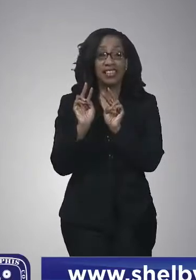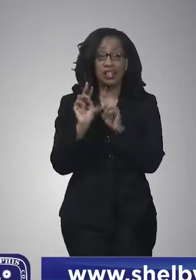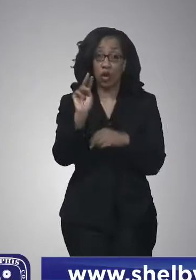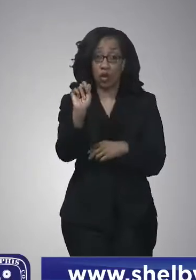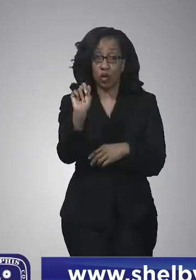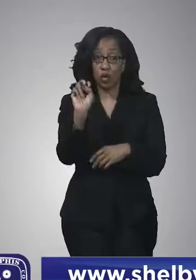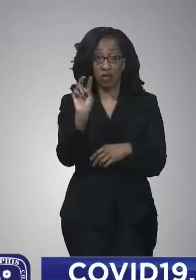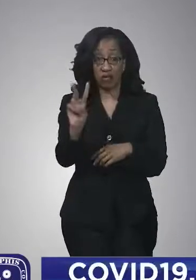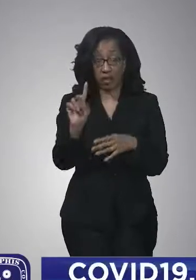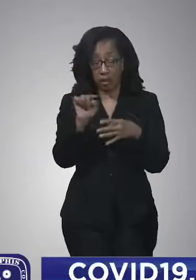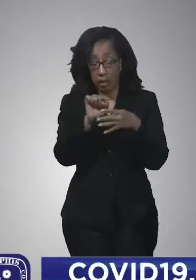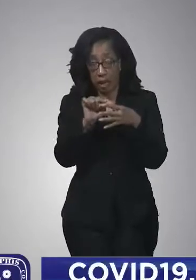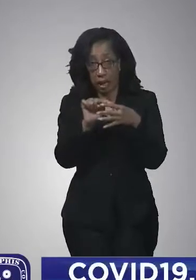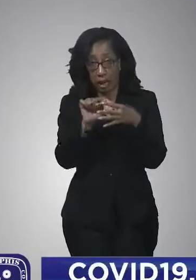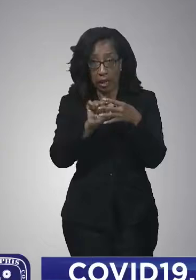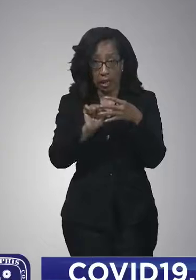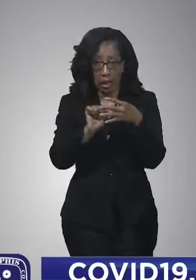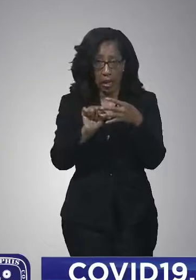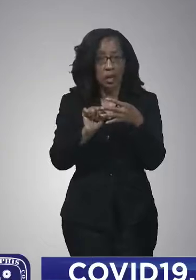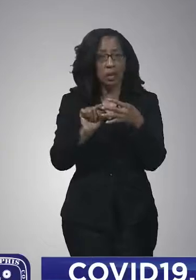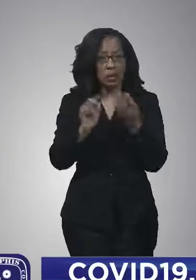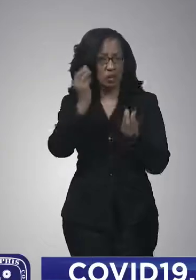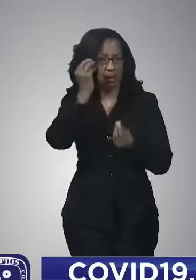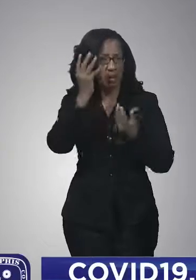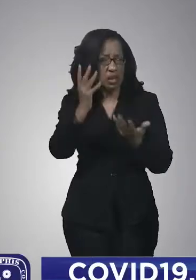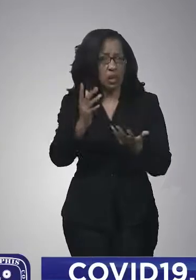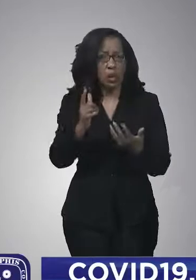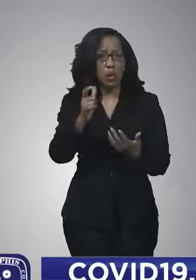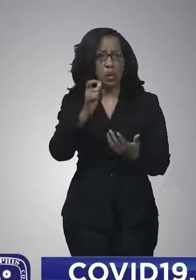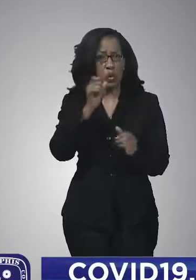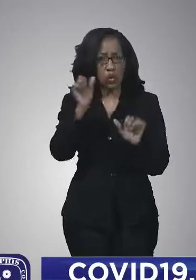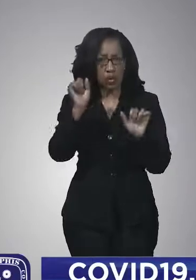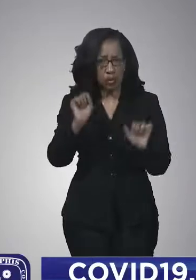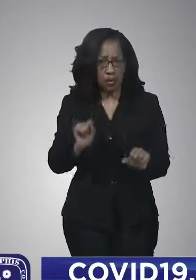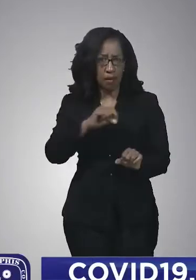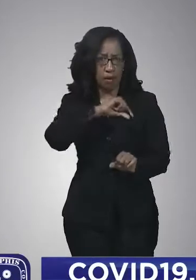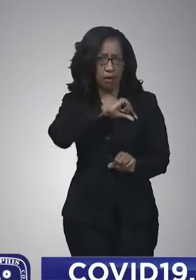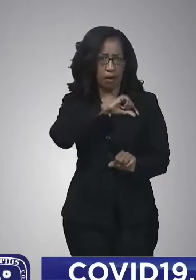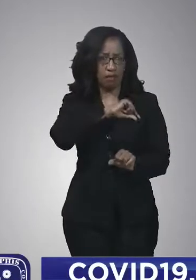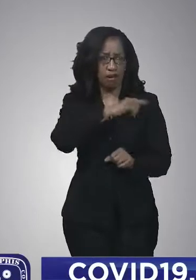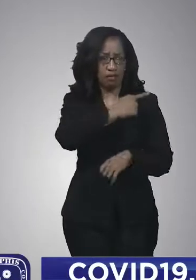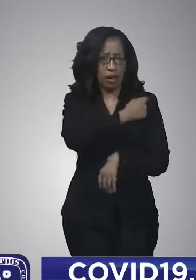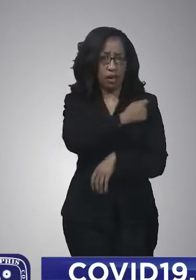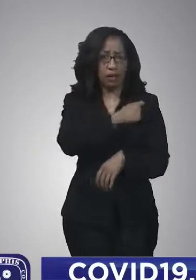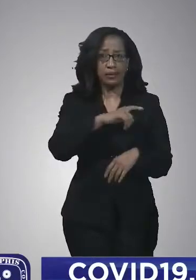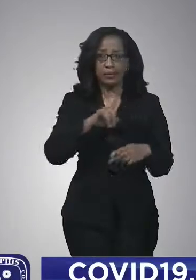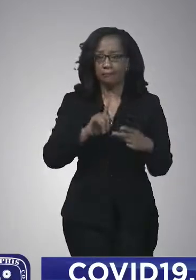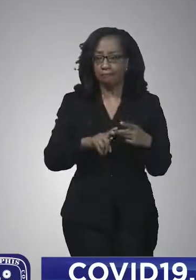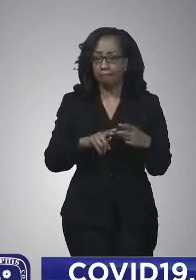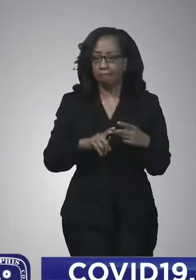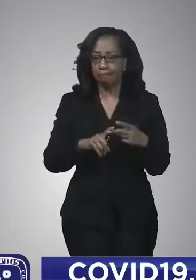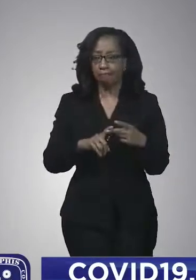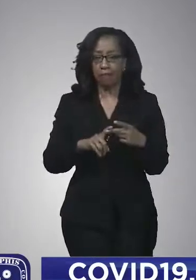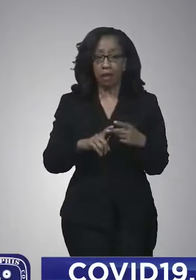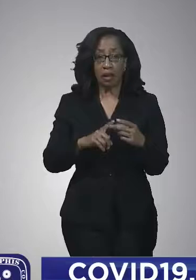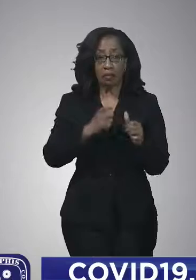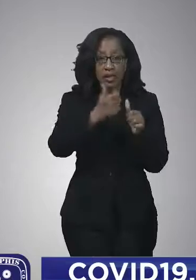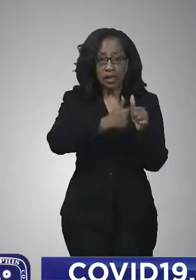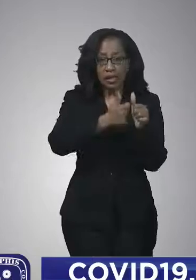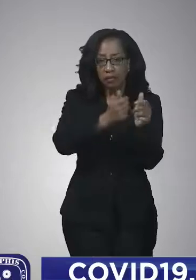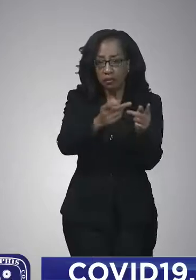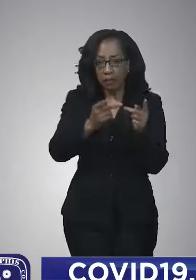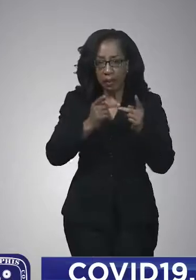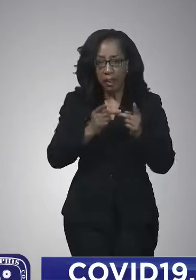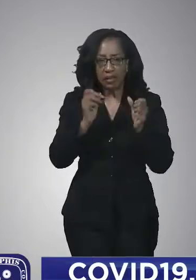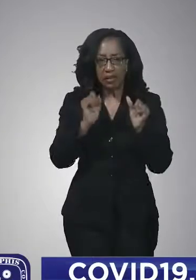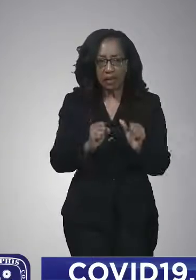November, we will know who can give vaccinations, we will know what kind of volume they can handle,